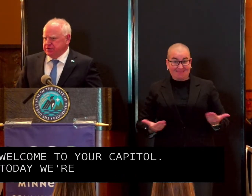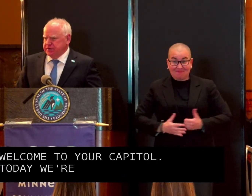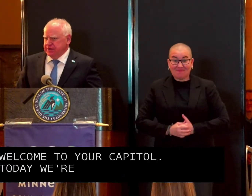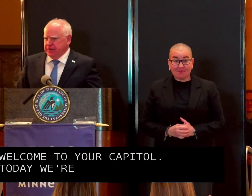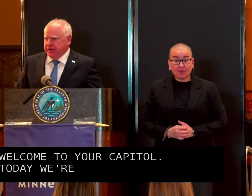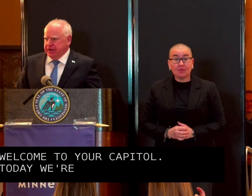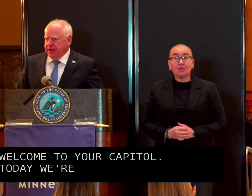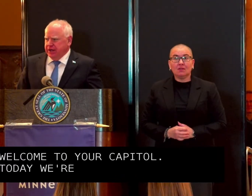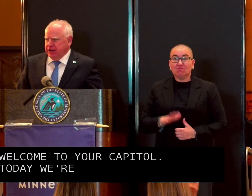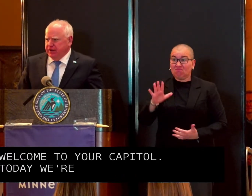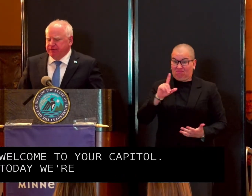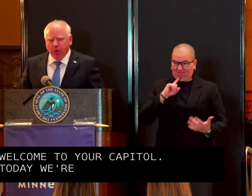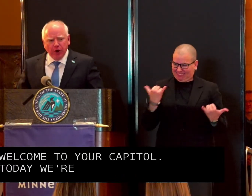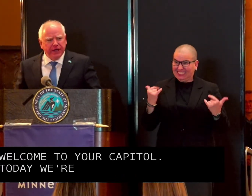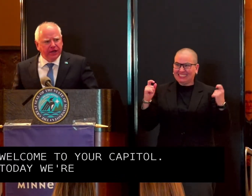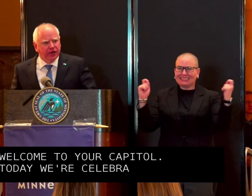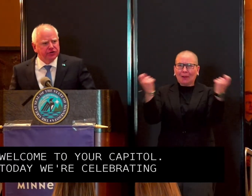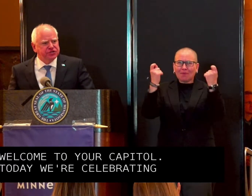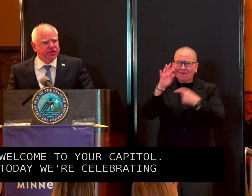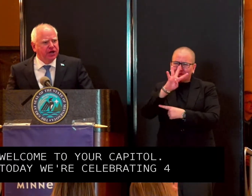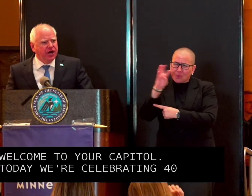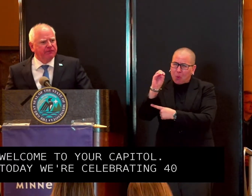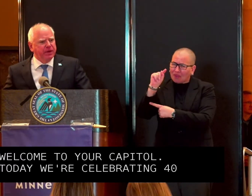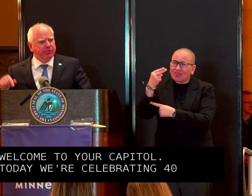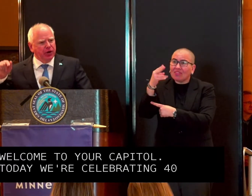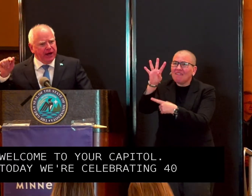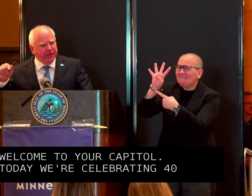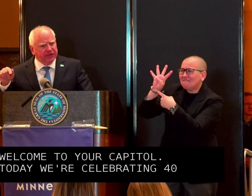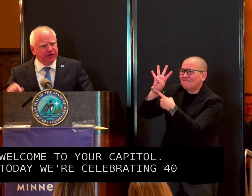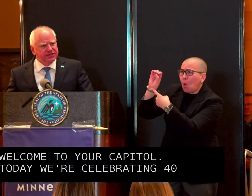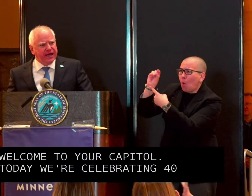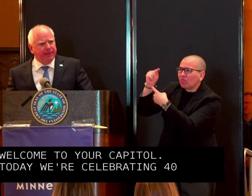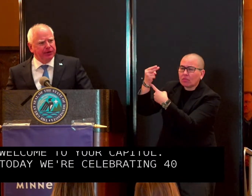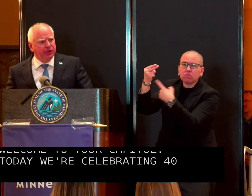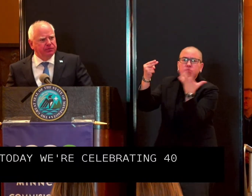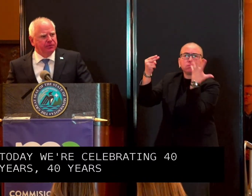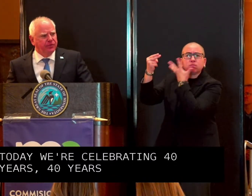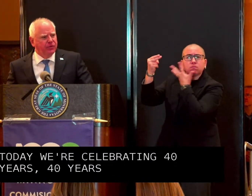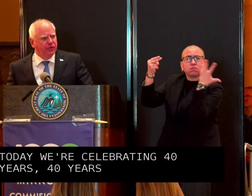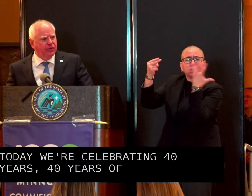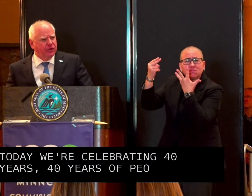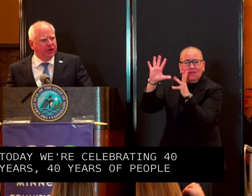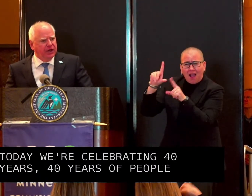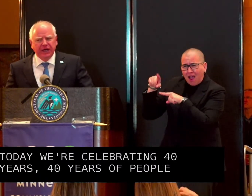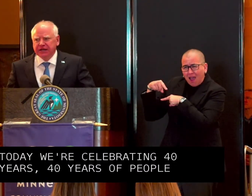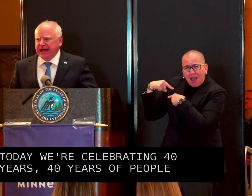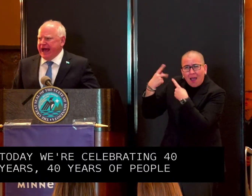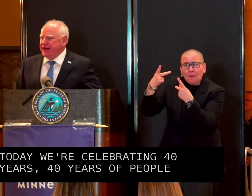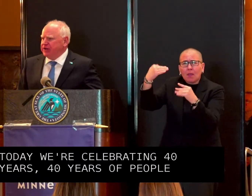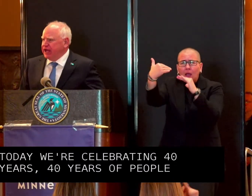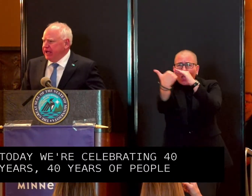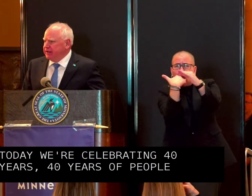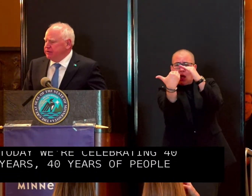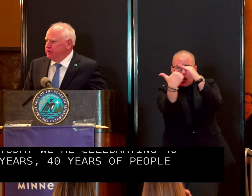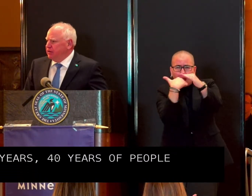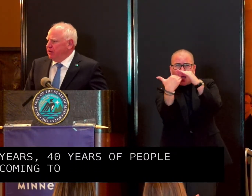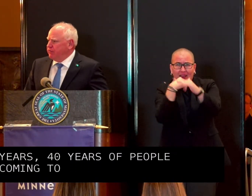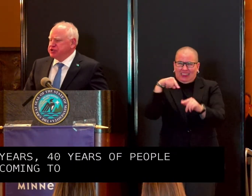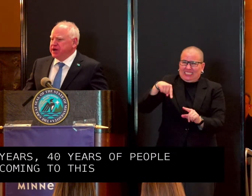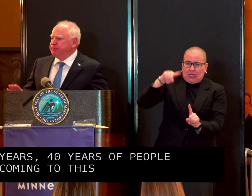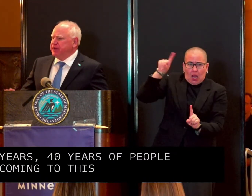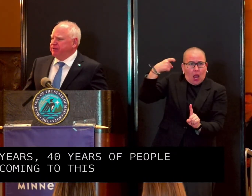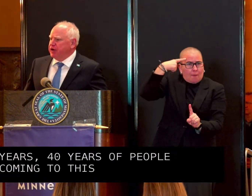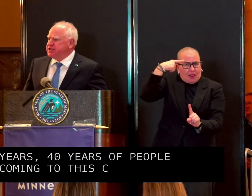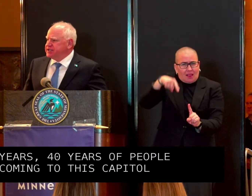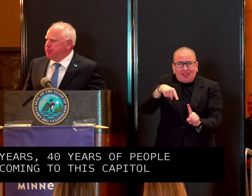years. 40 years of people coming to this capital to advocate